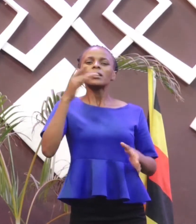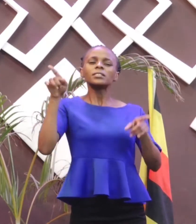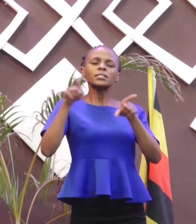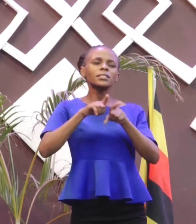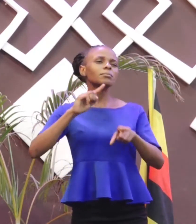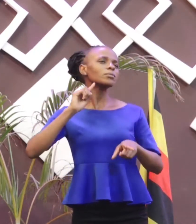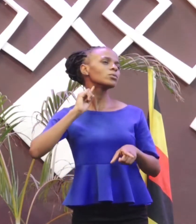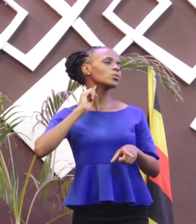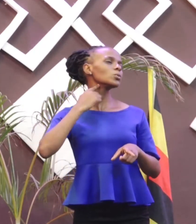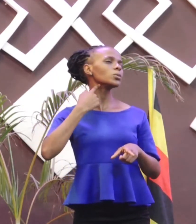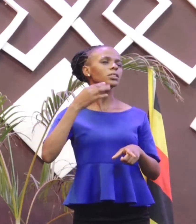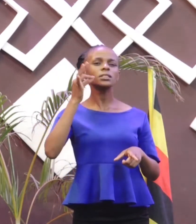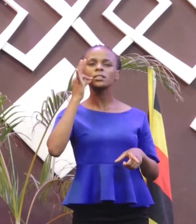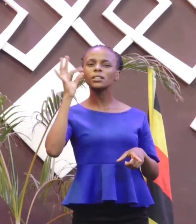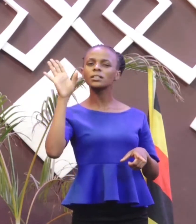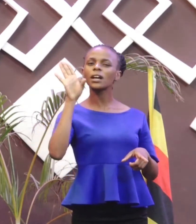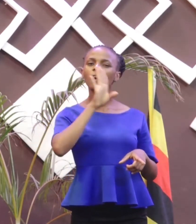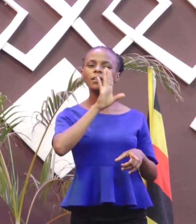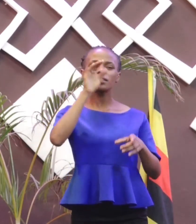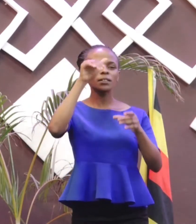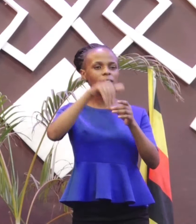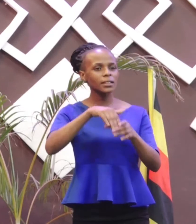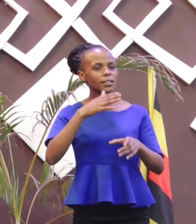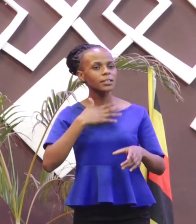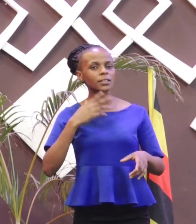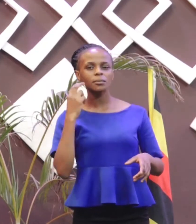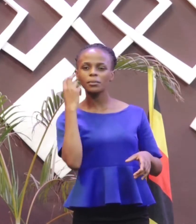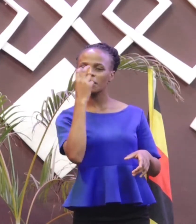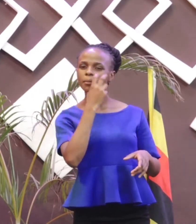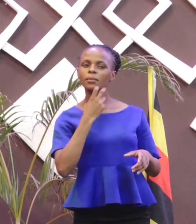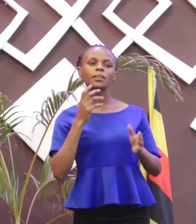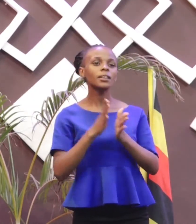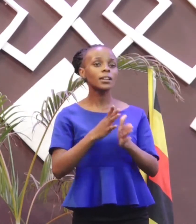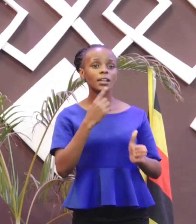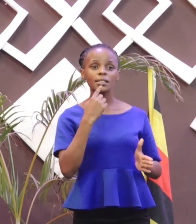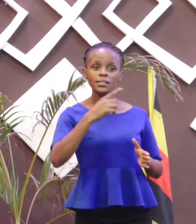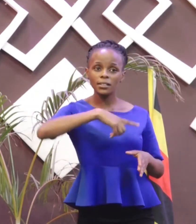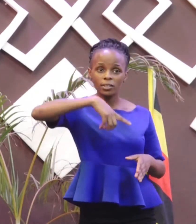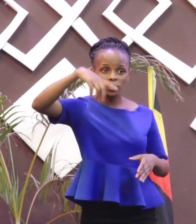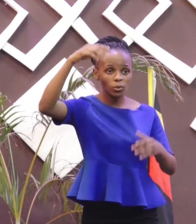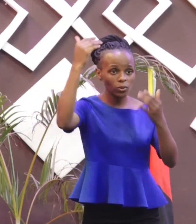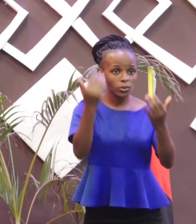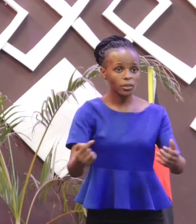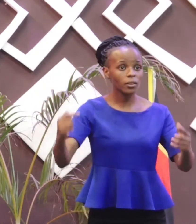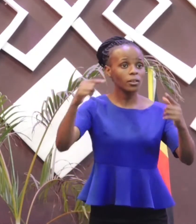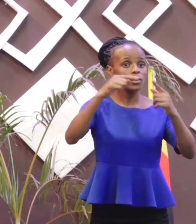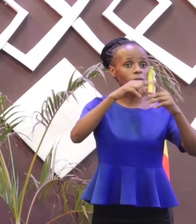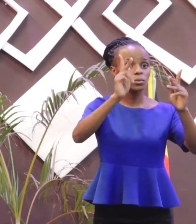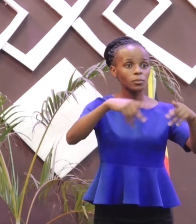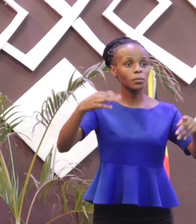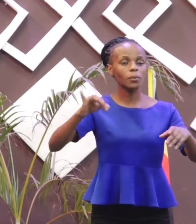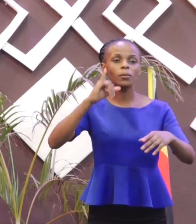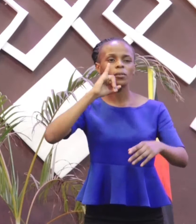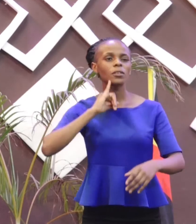honey in my mouth. He then said to me, son of man, go now to the people of Israel and speak